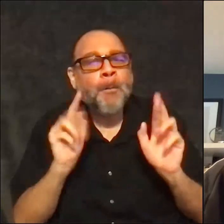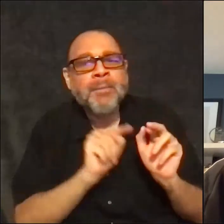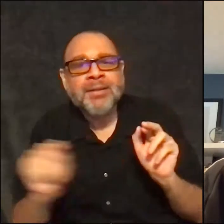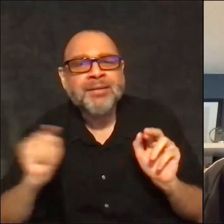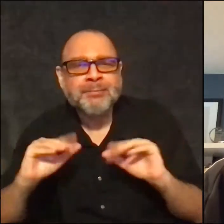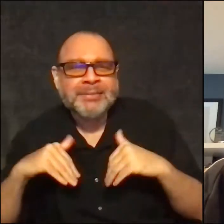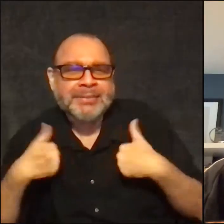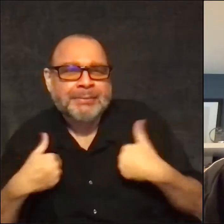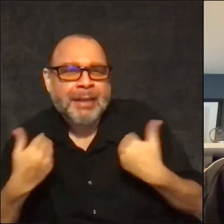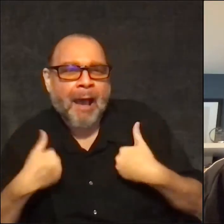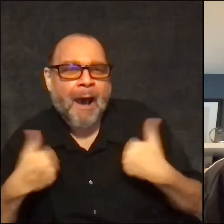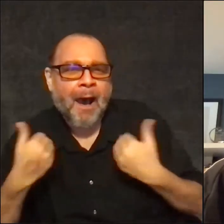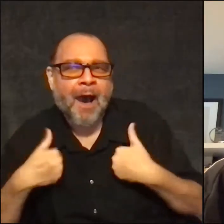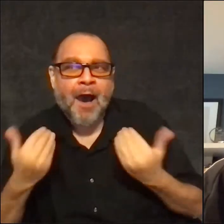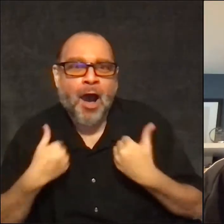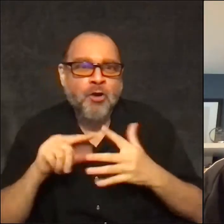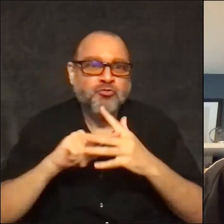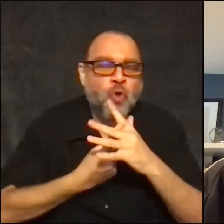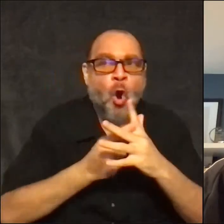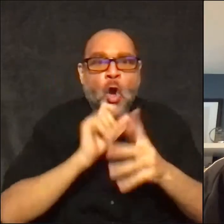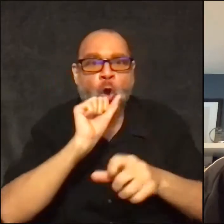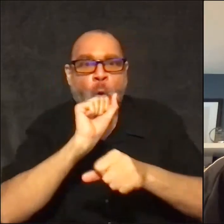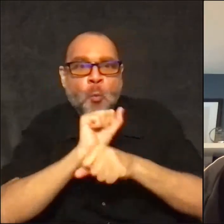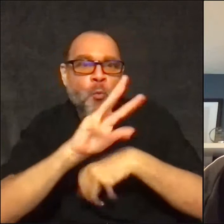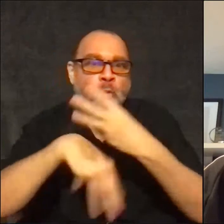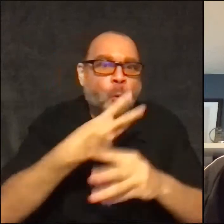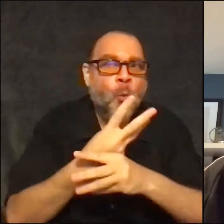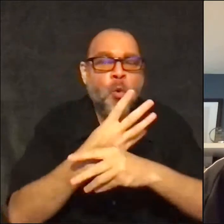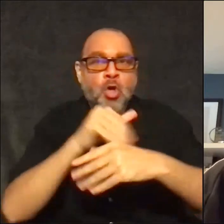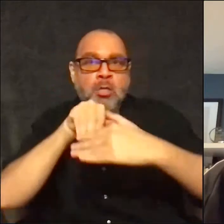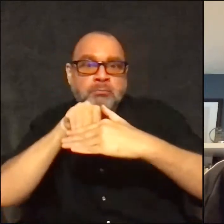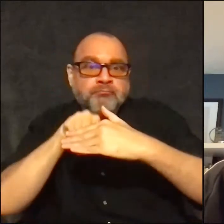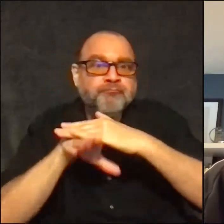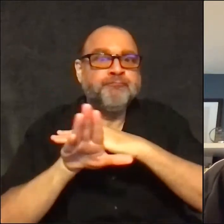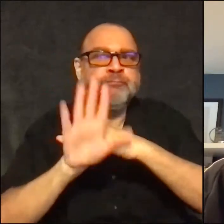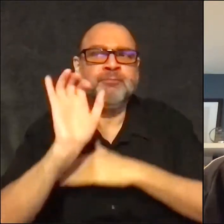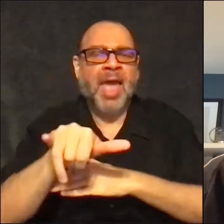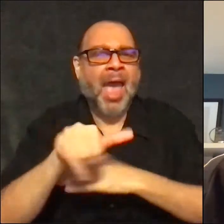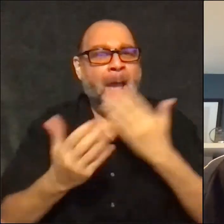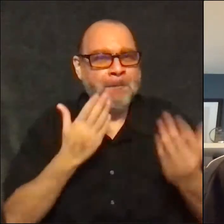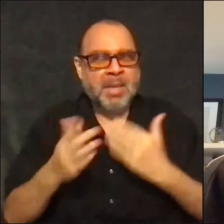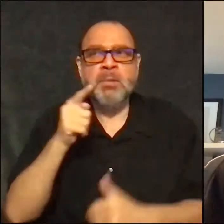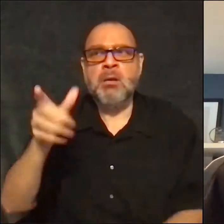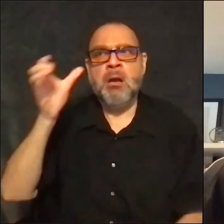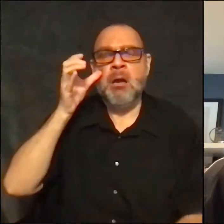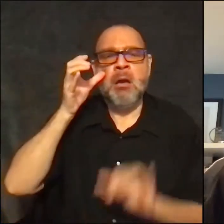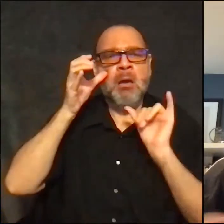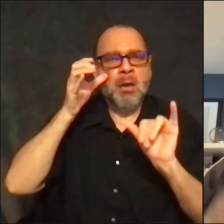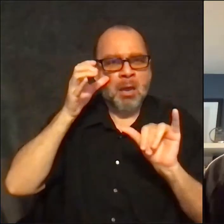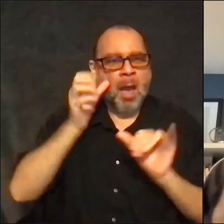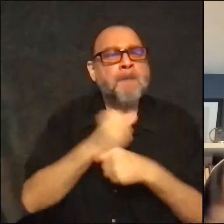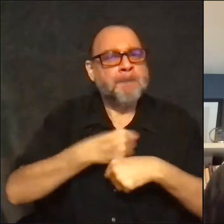they can choose to take a different route than I did and maybe live more authentic and integrity, and one that people like myself have